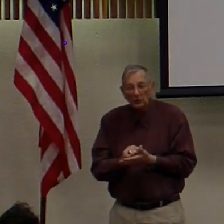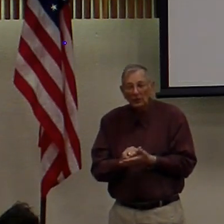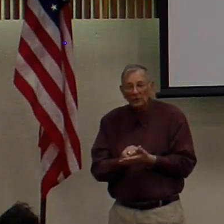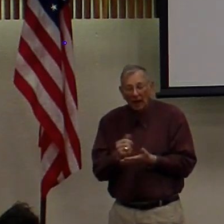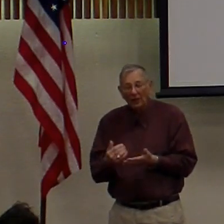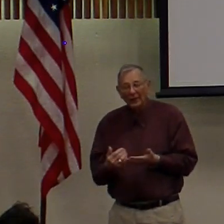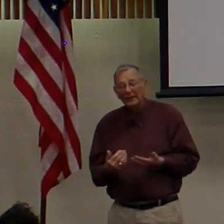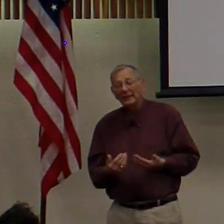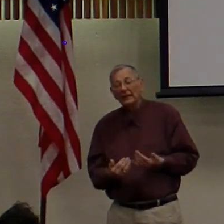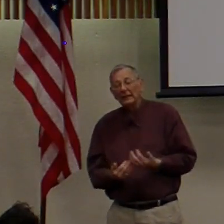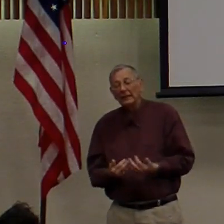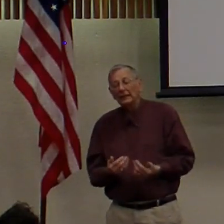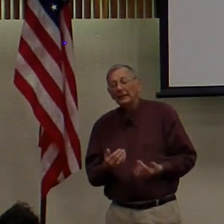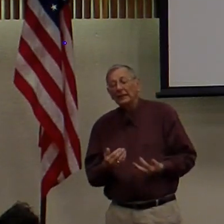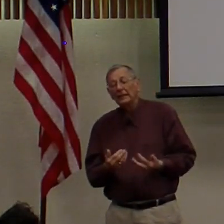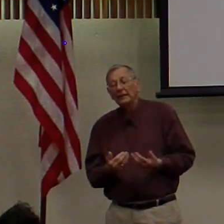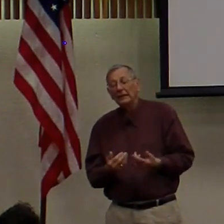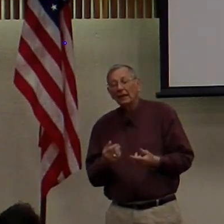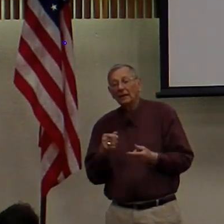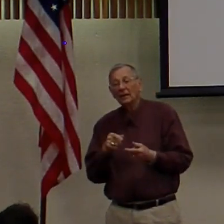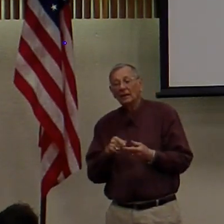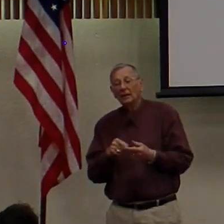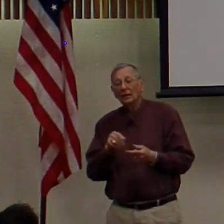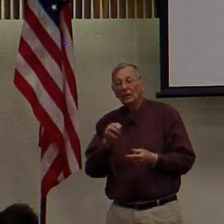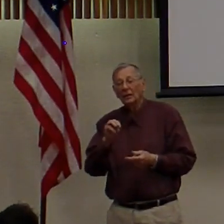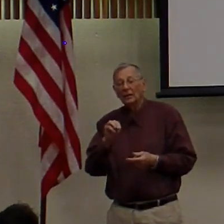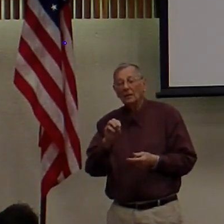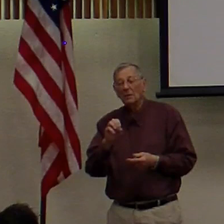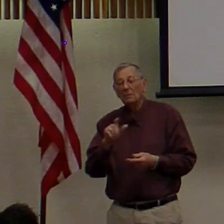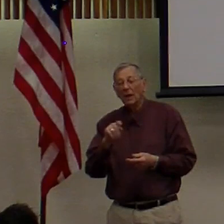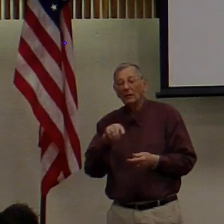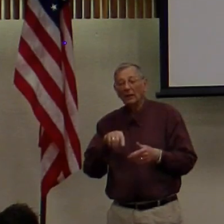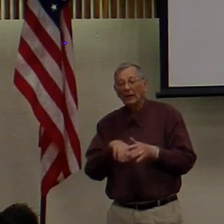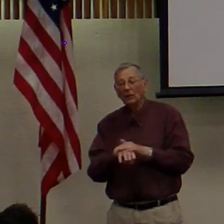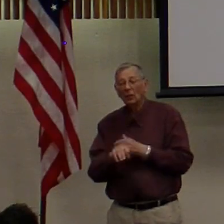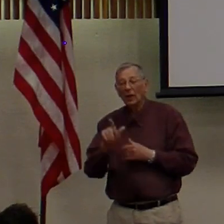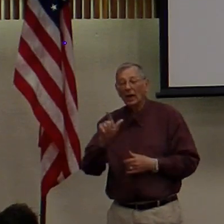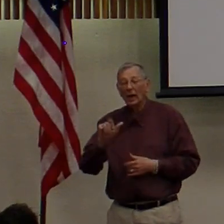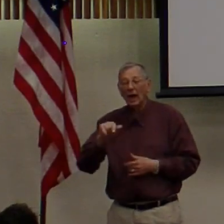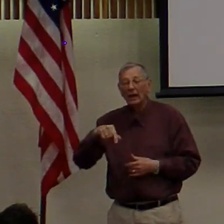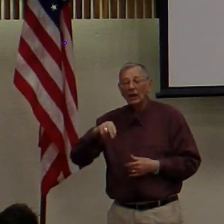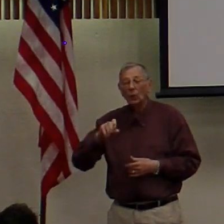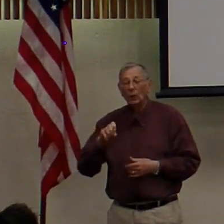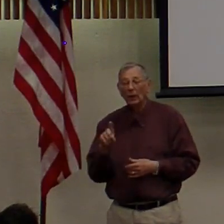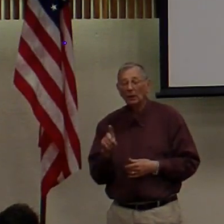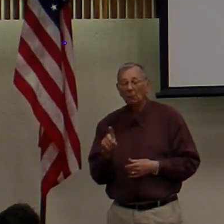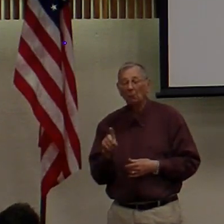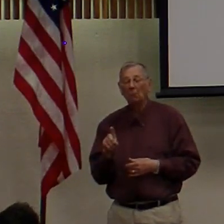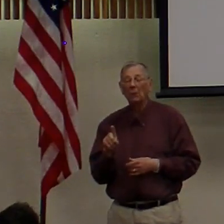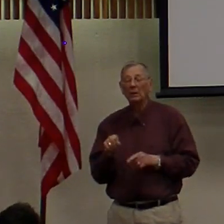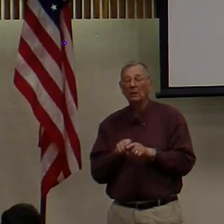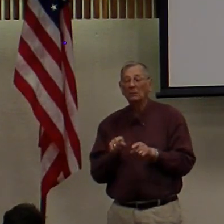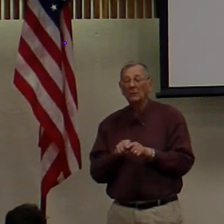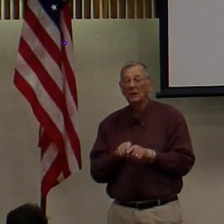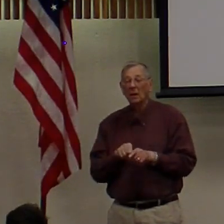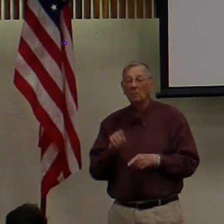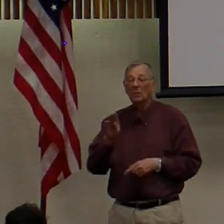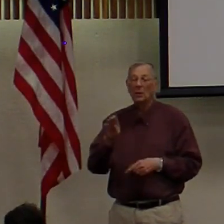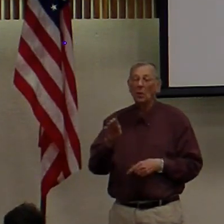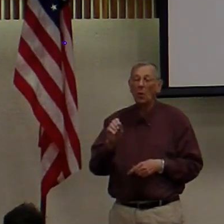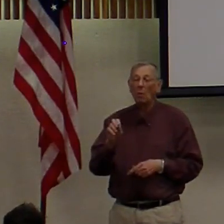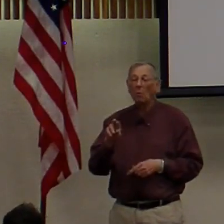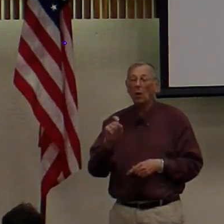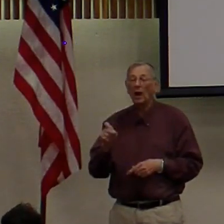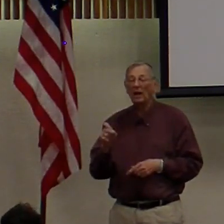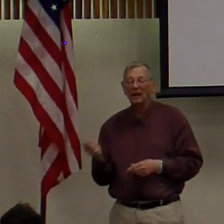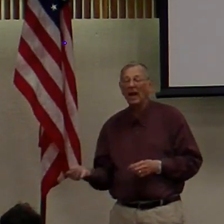heated up until it is melted into a liquid state. Now, sometimes things like borax are added